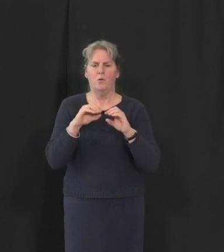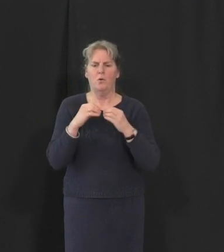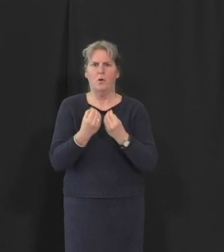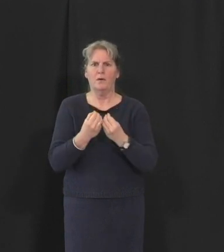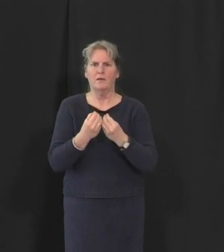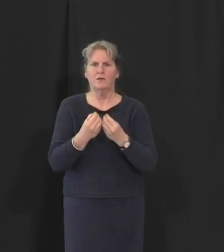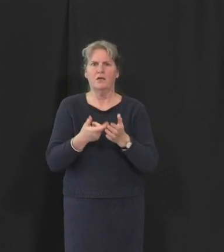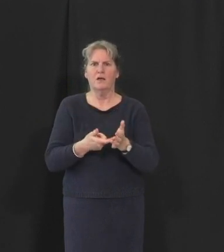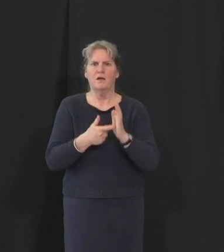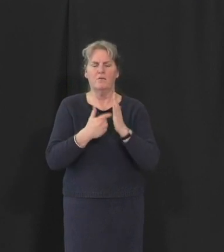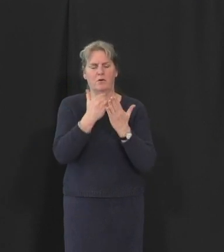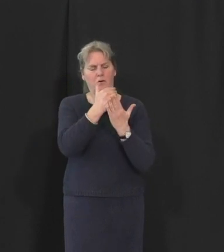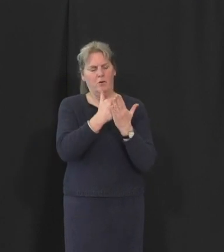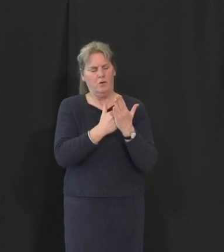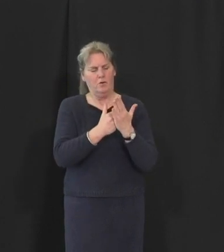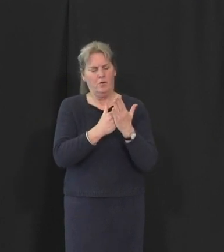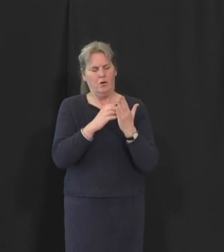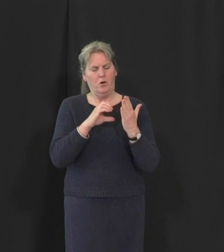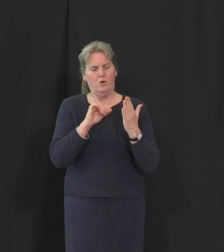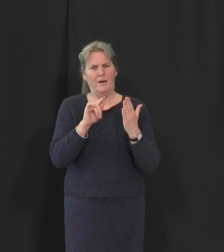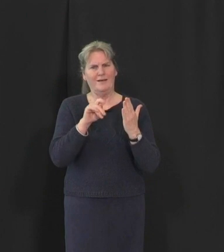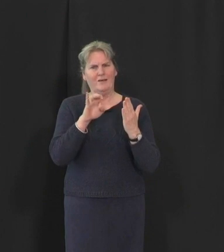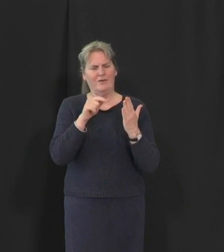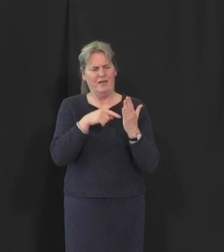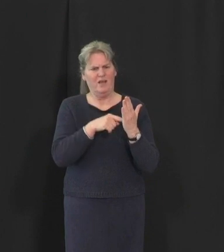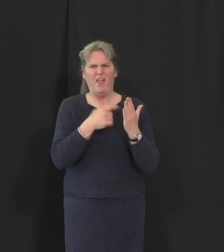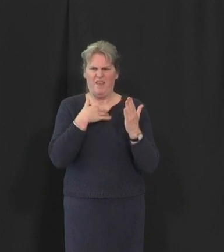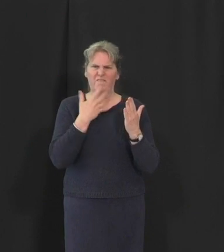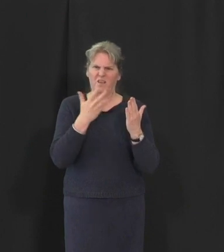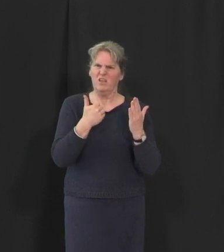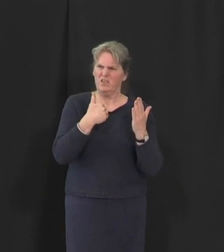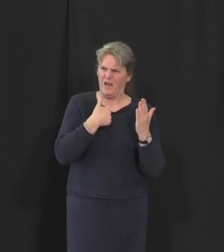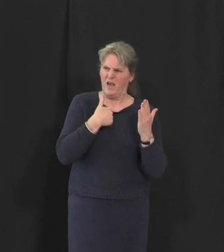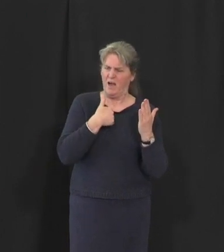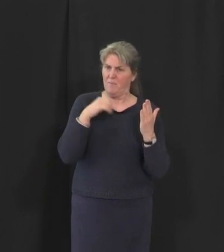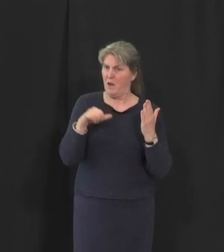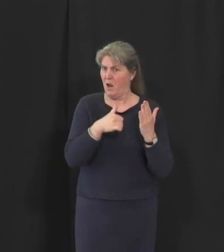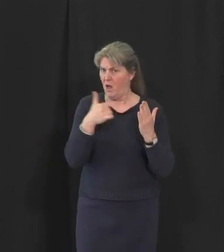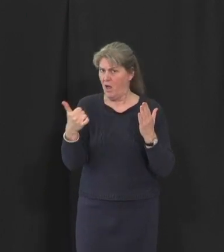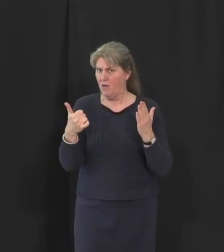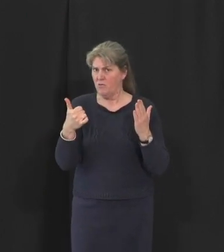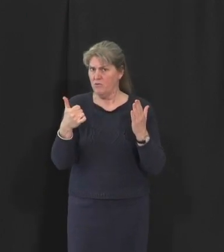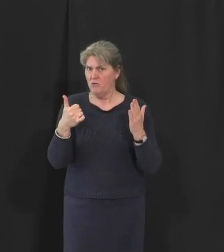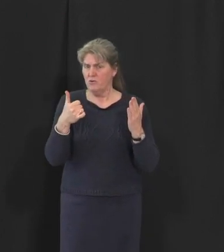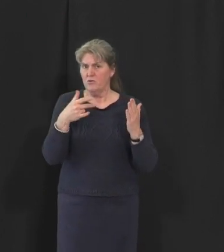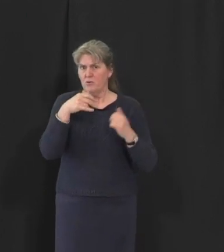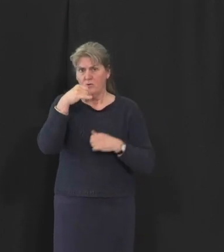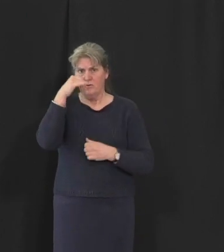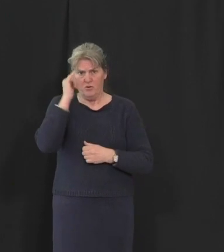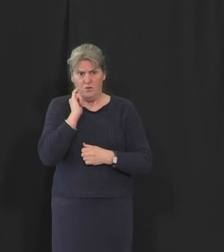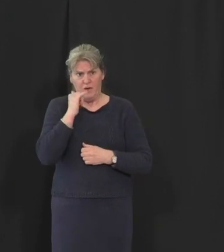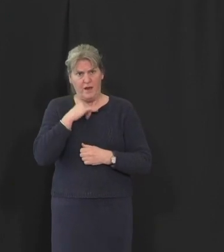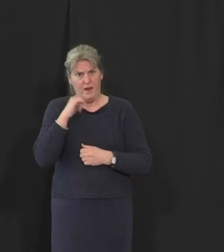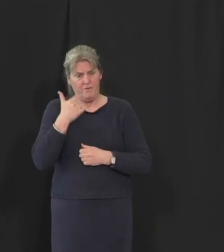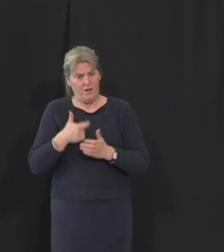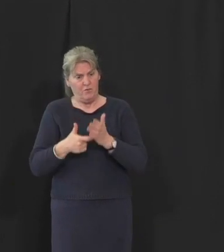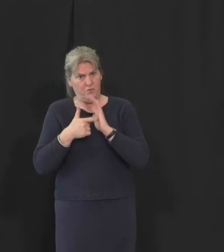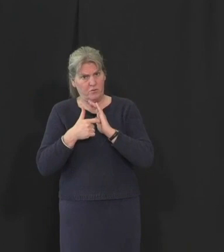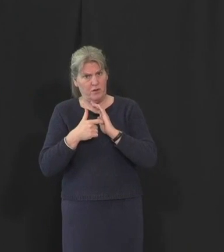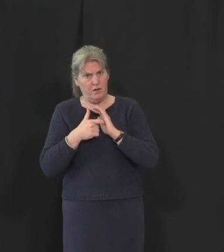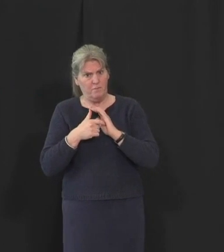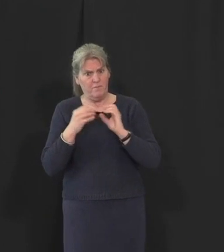those criteria now. Is that true, and are there other Yukon-specific criteria that we need to meet before we can really have that